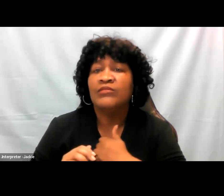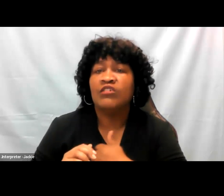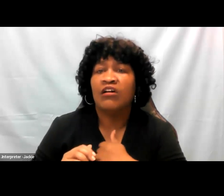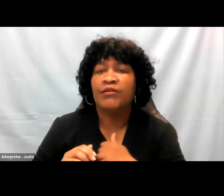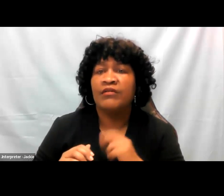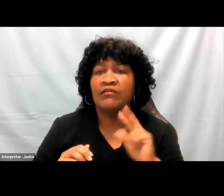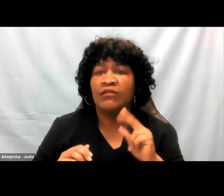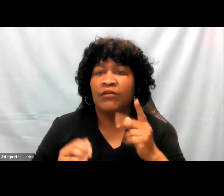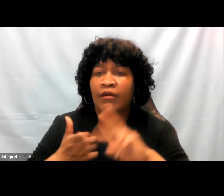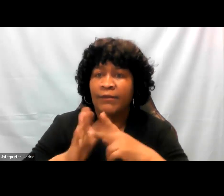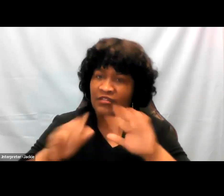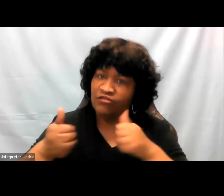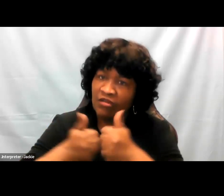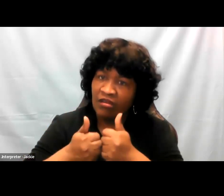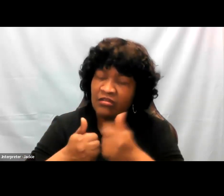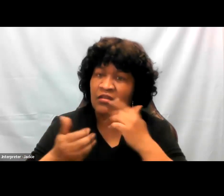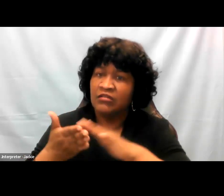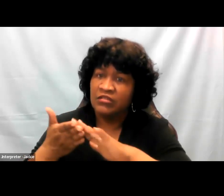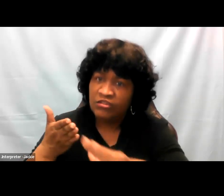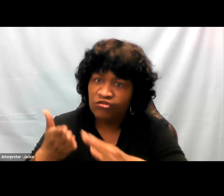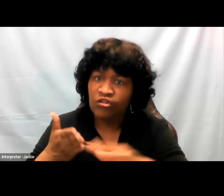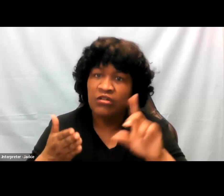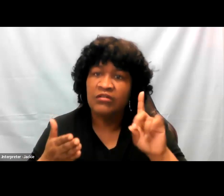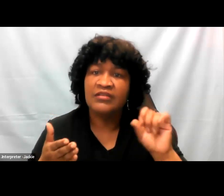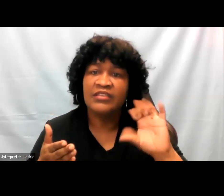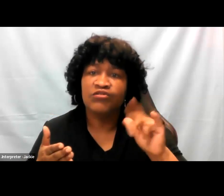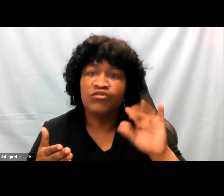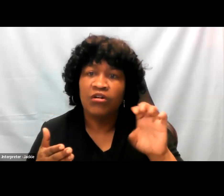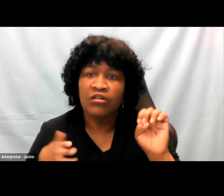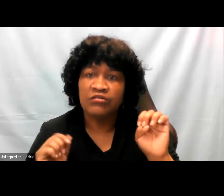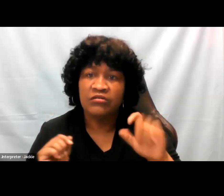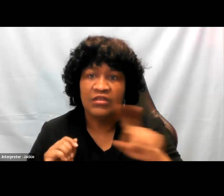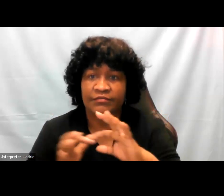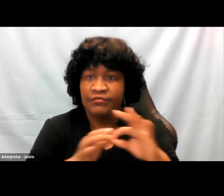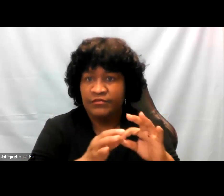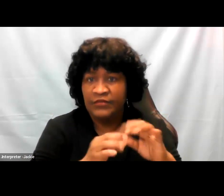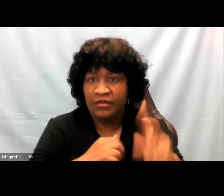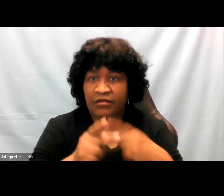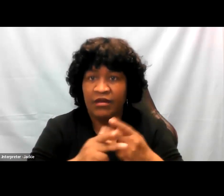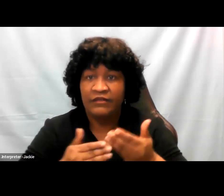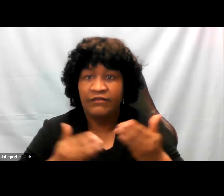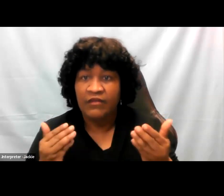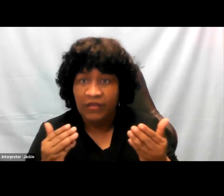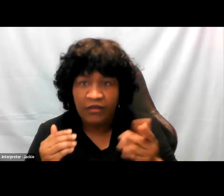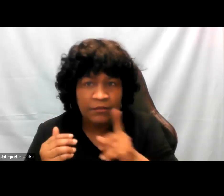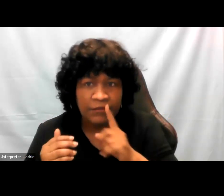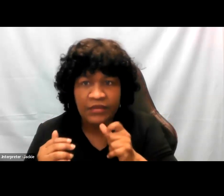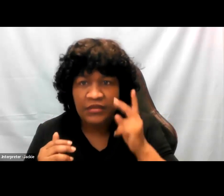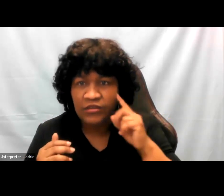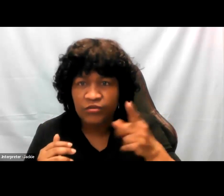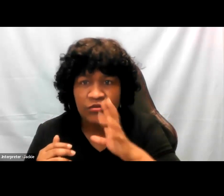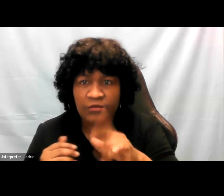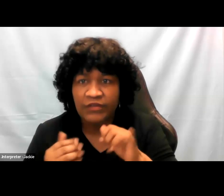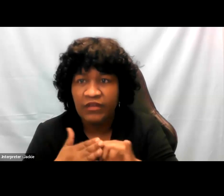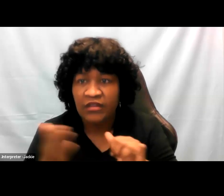the challenges with like discharge and capacity, some of those that are related to those kind of stays. I didn't. Oh, like the